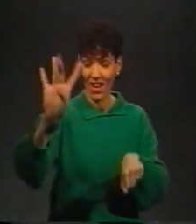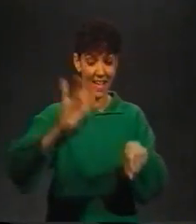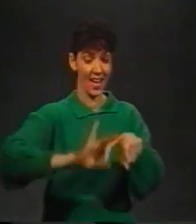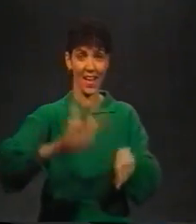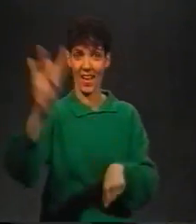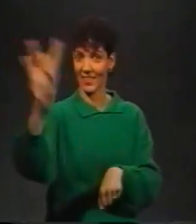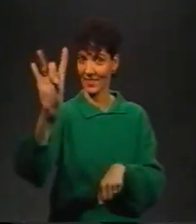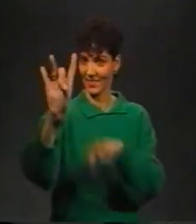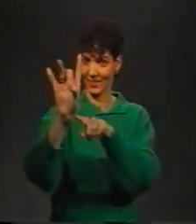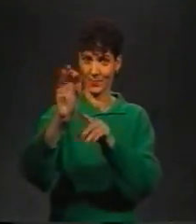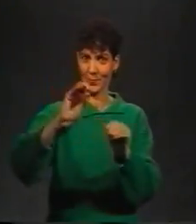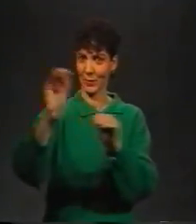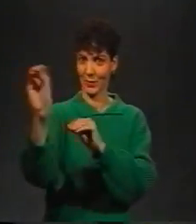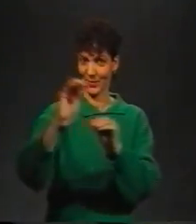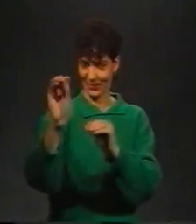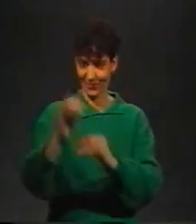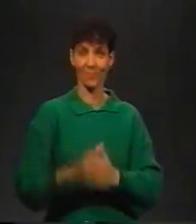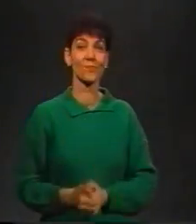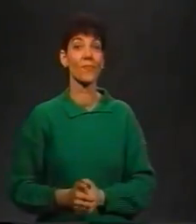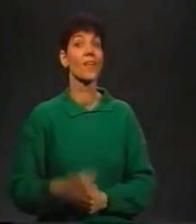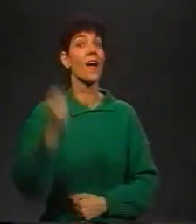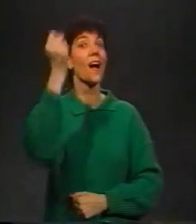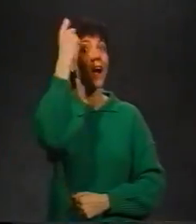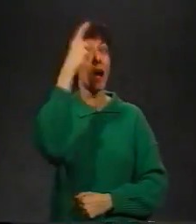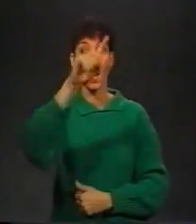shake movement is not used when minutes are involved.